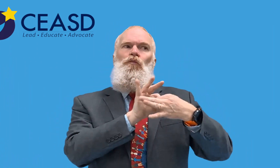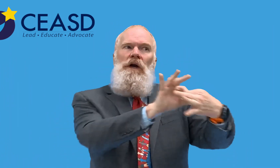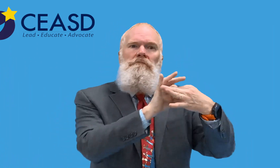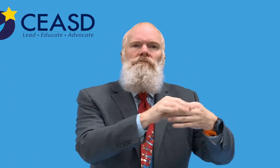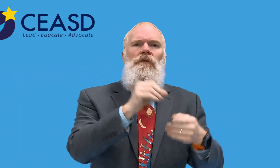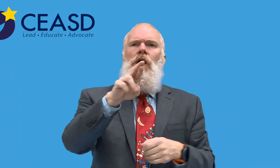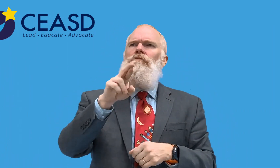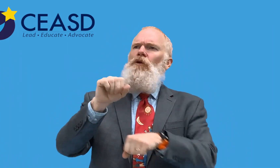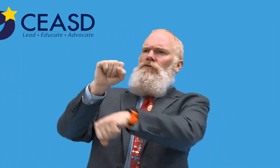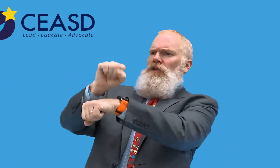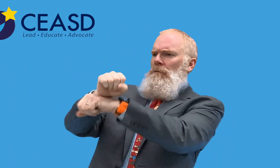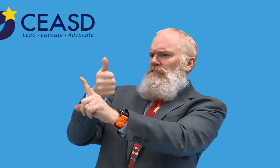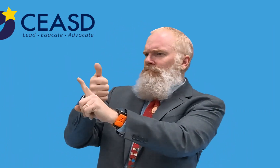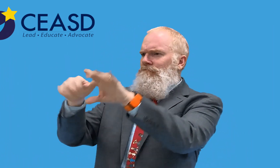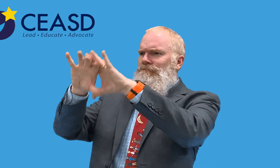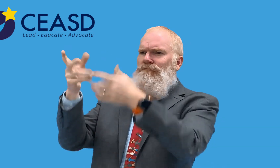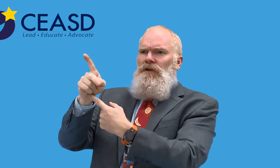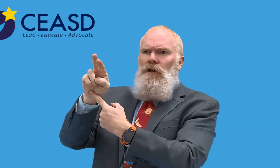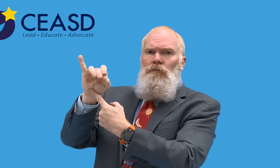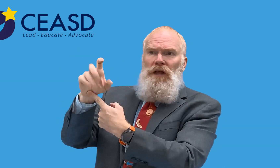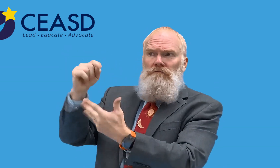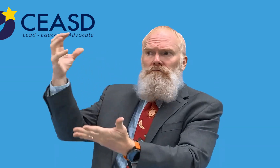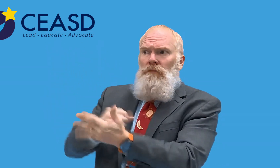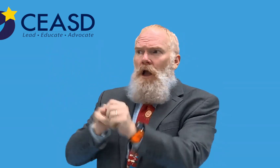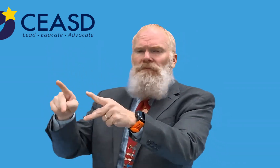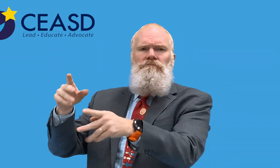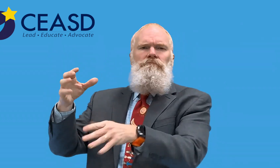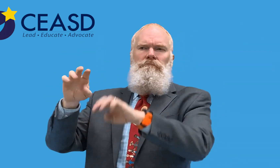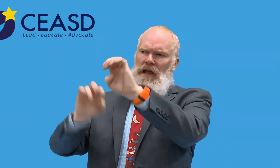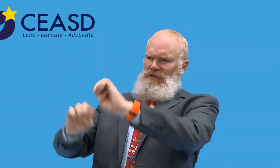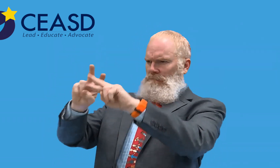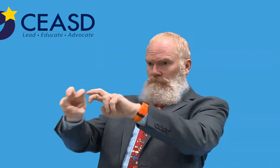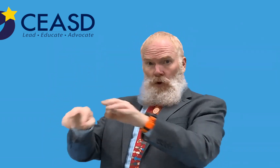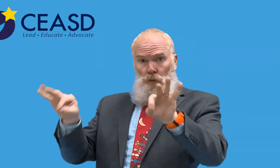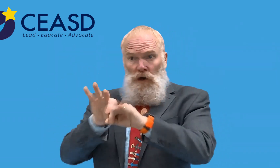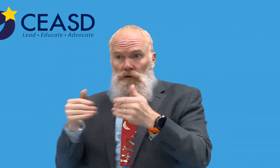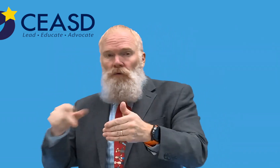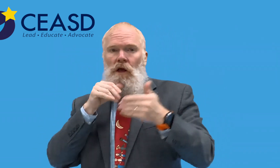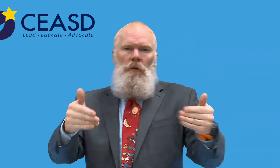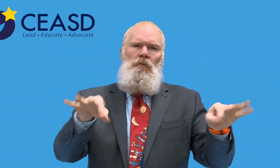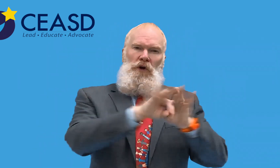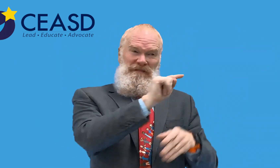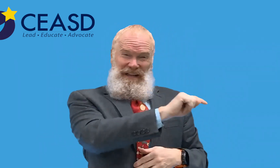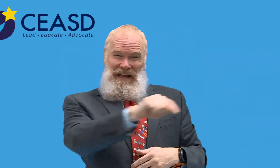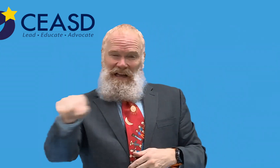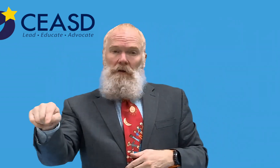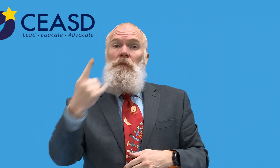first. This item focuses on relationships and making sure, within the scope of an organization, all appropriate opportunities are taken advantage